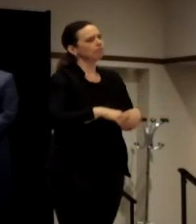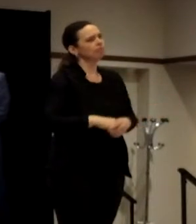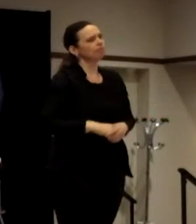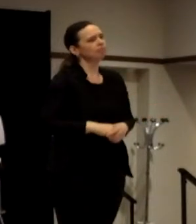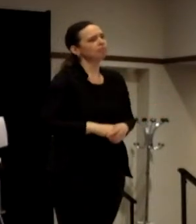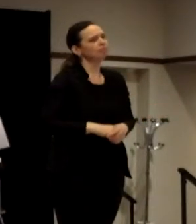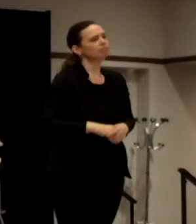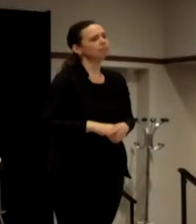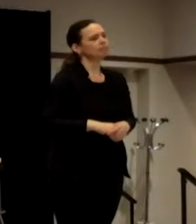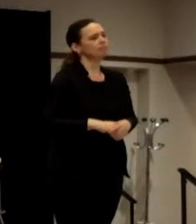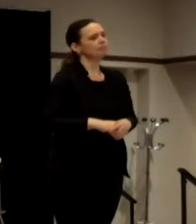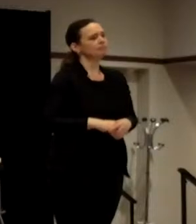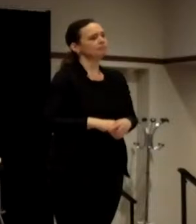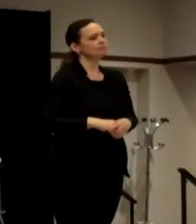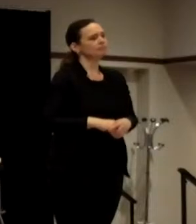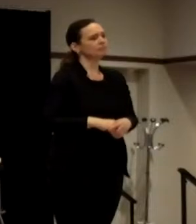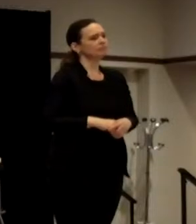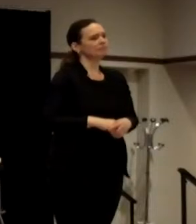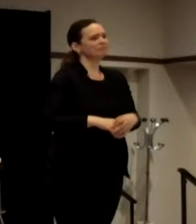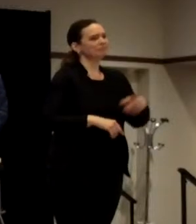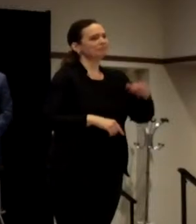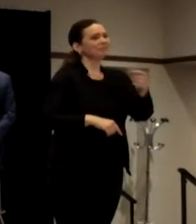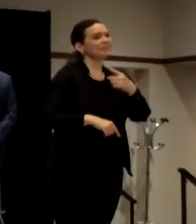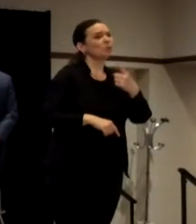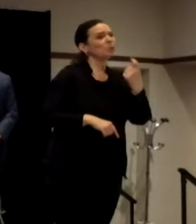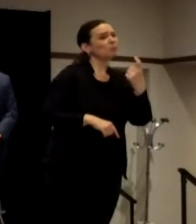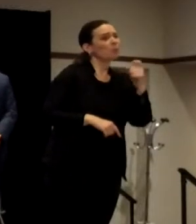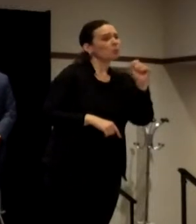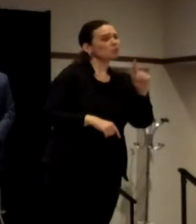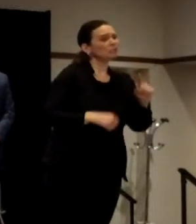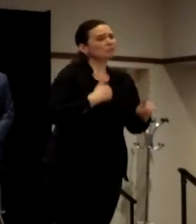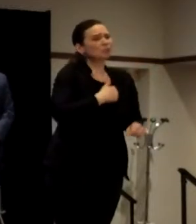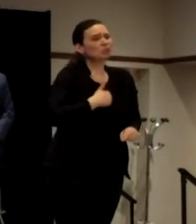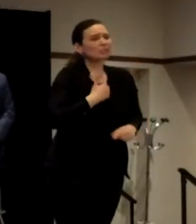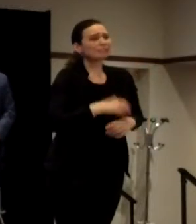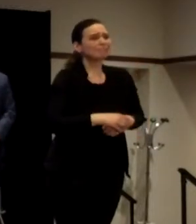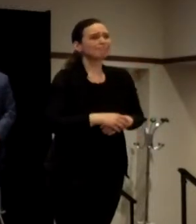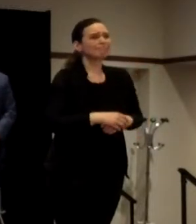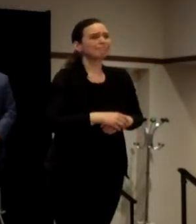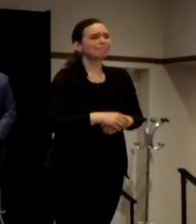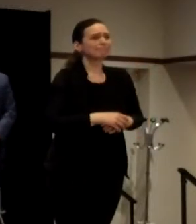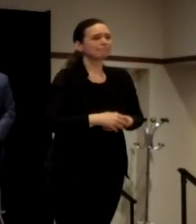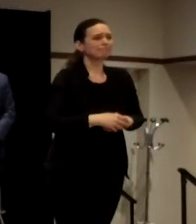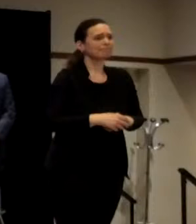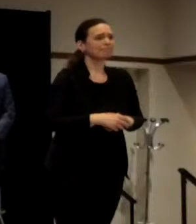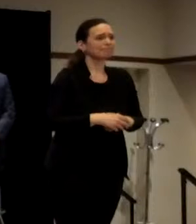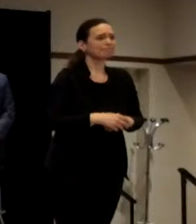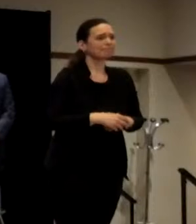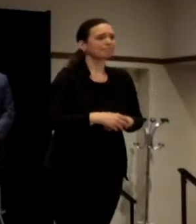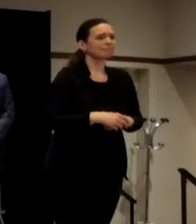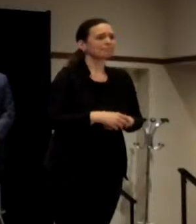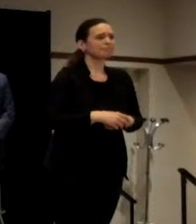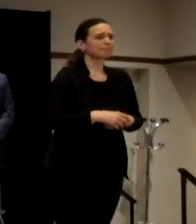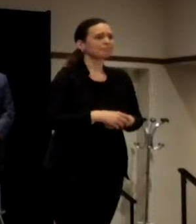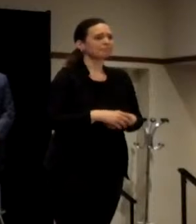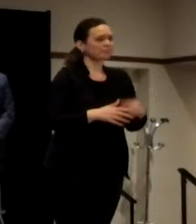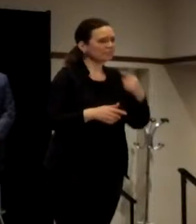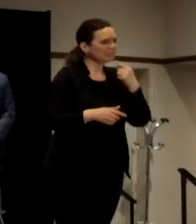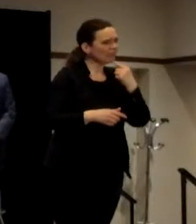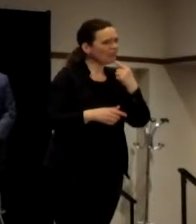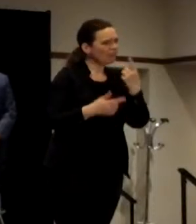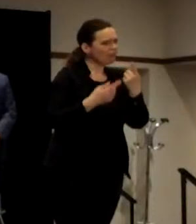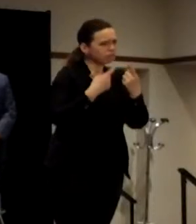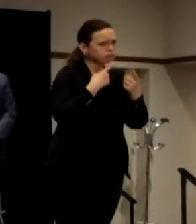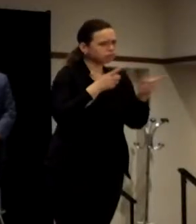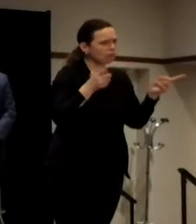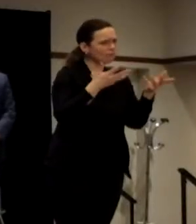Okay. Doctor, one more, I'm sorry. I know I said it was my last one. What would you say to someone or a parent? You said you've gotten emails from both sides. What would you say to a parent who believes